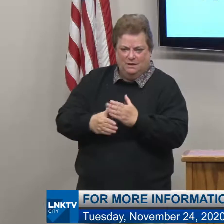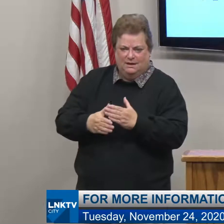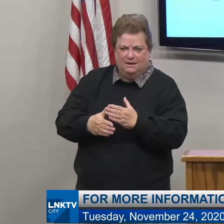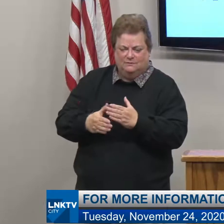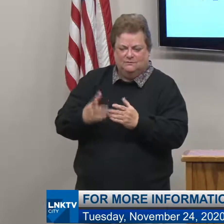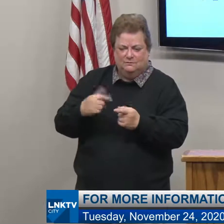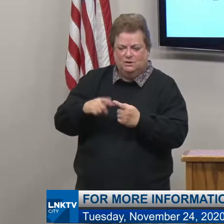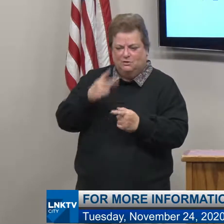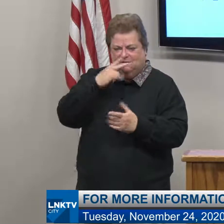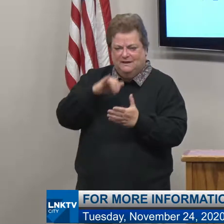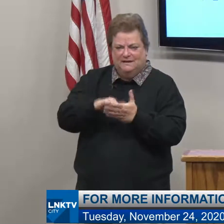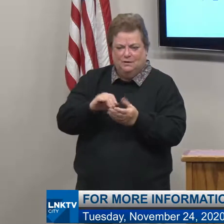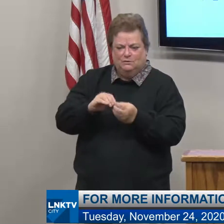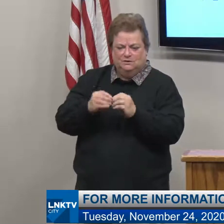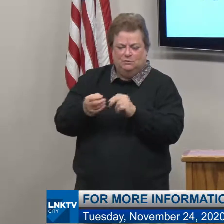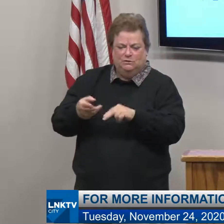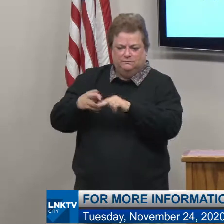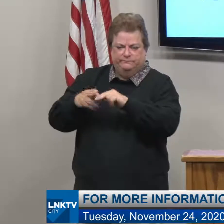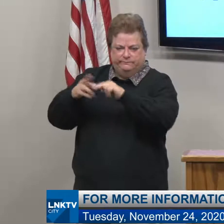occurrences.